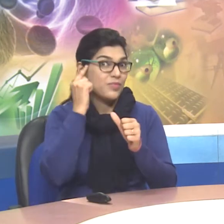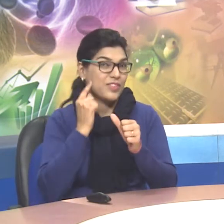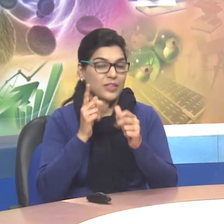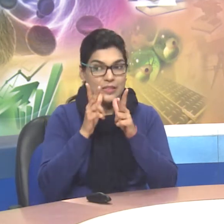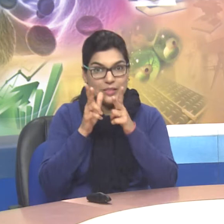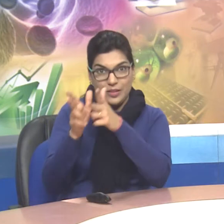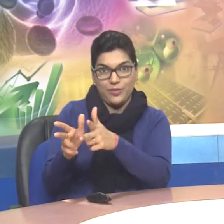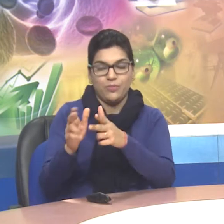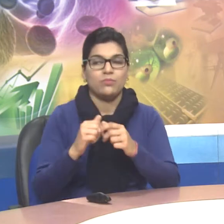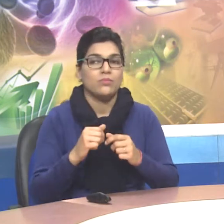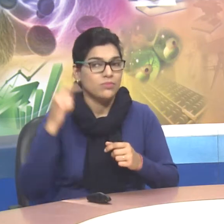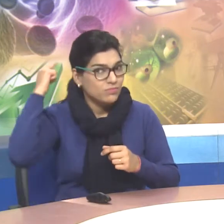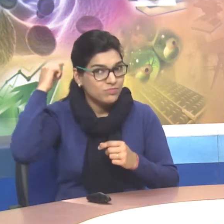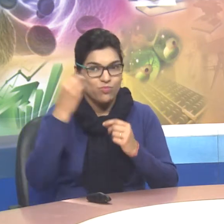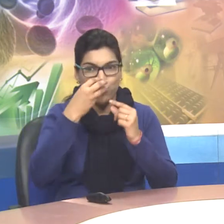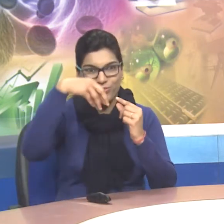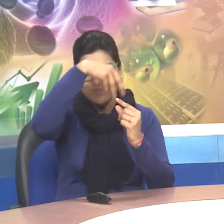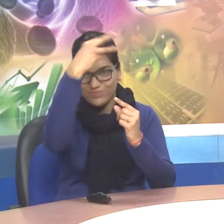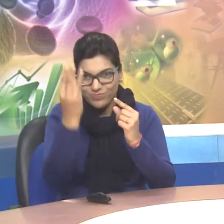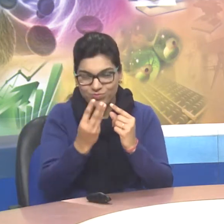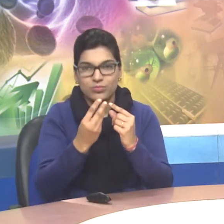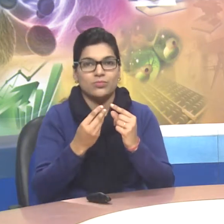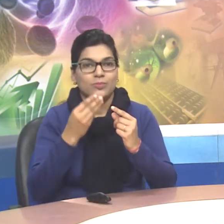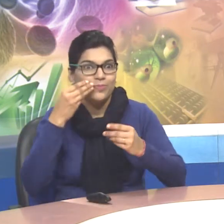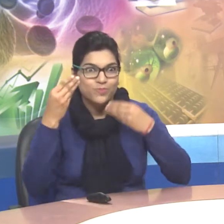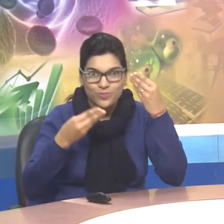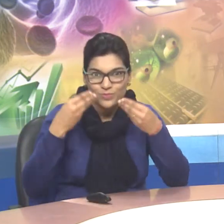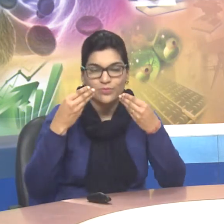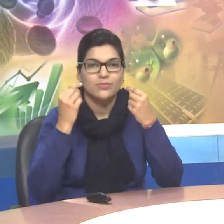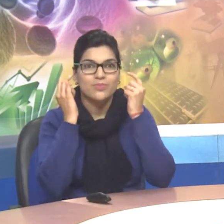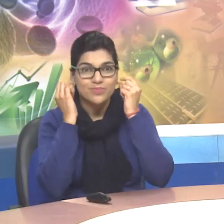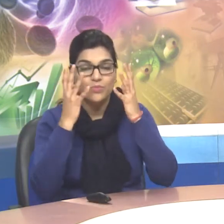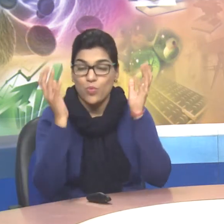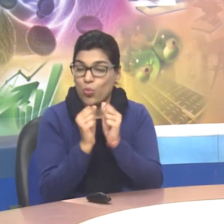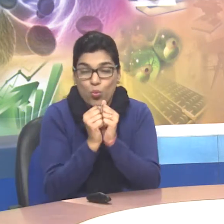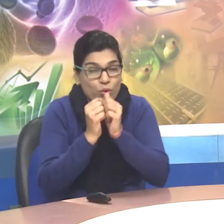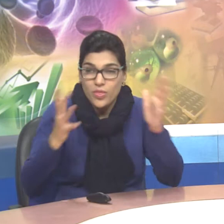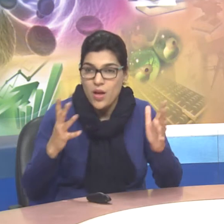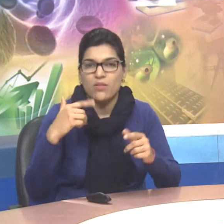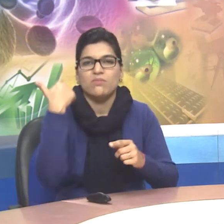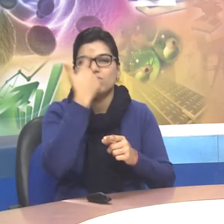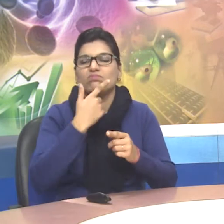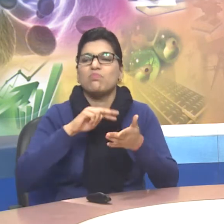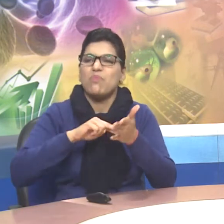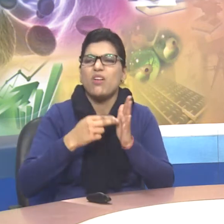whispered my sister. Even without the flowers, ornaments,